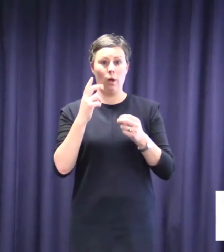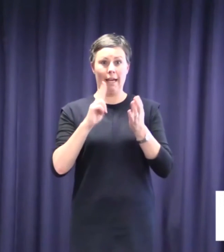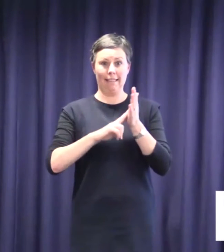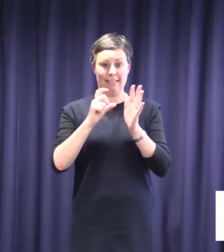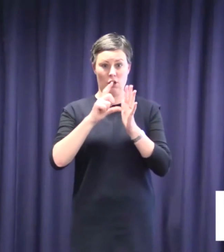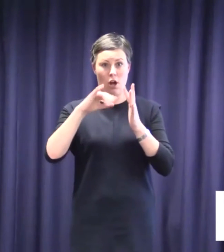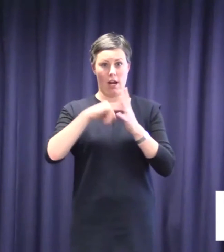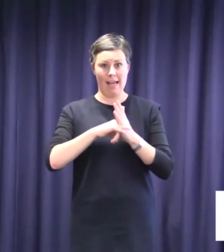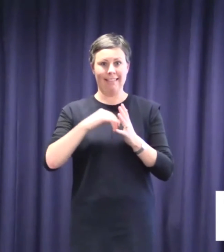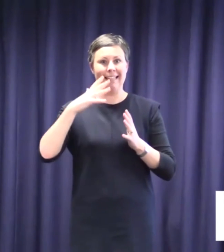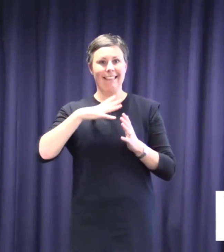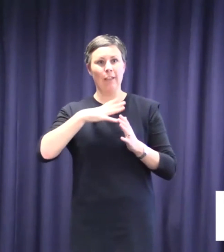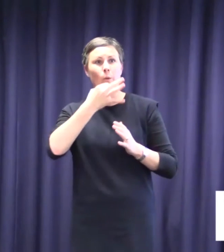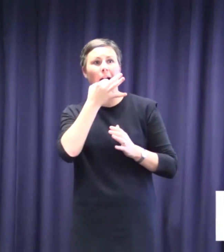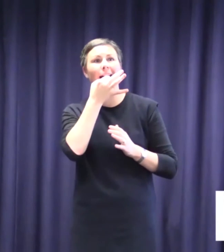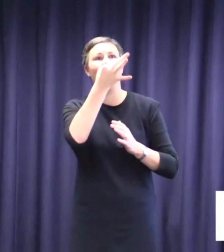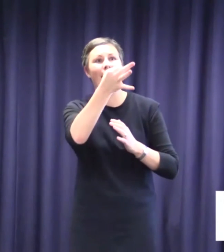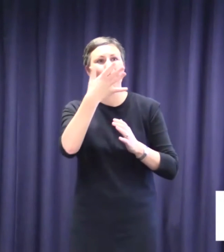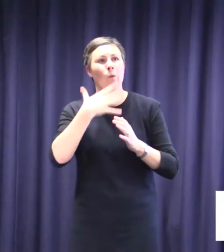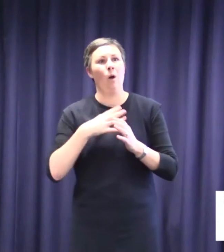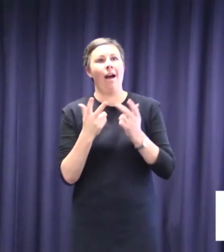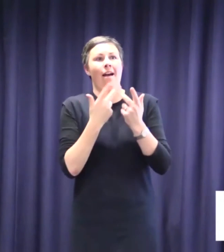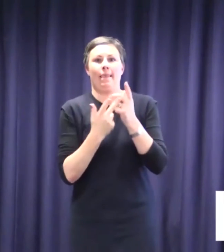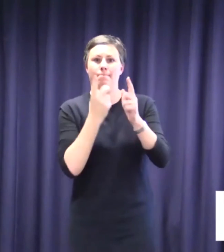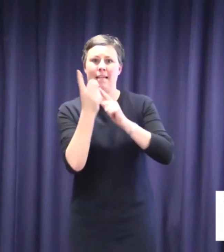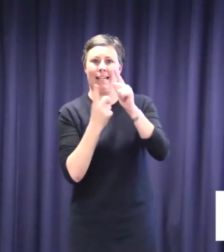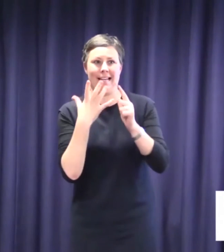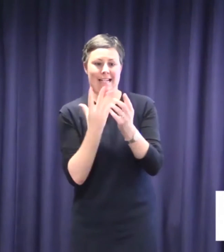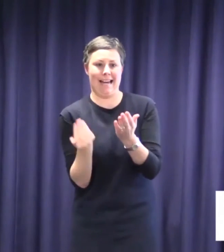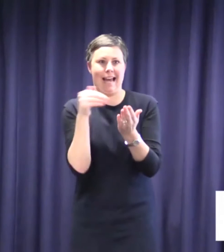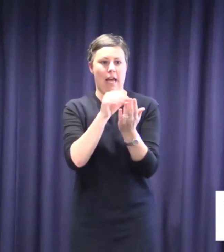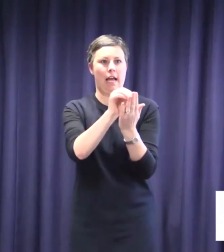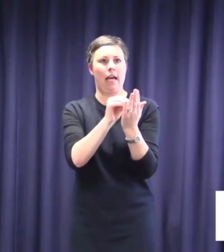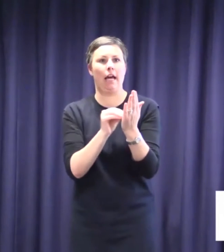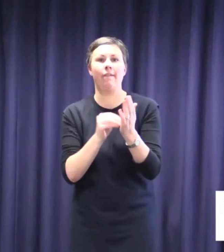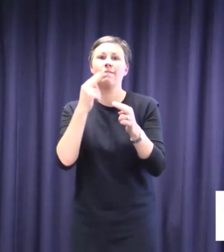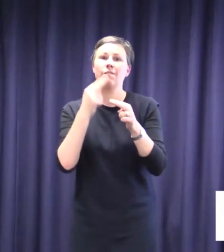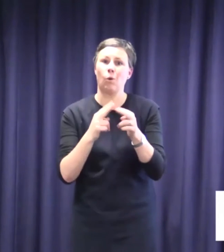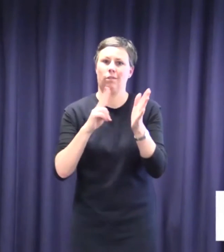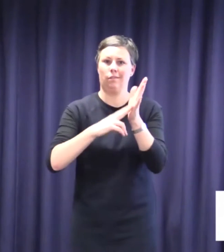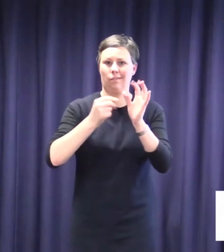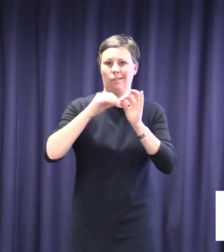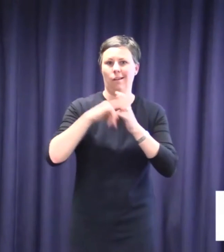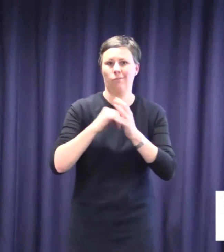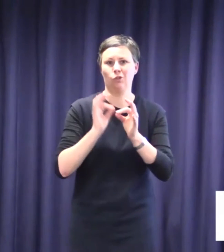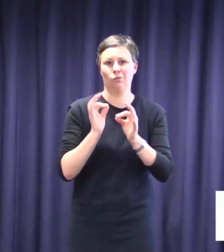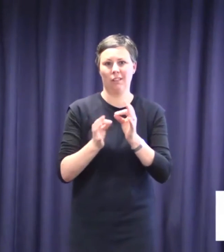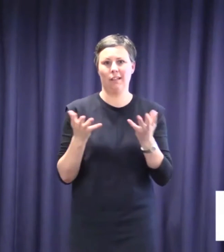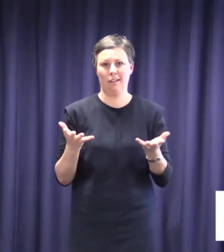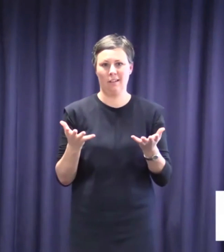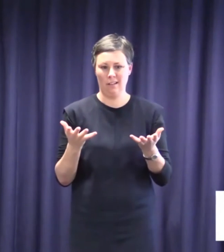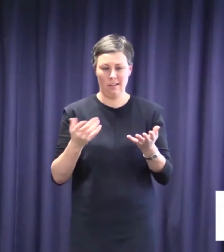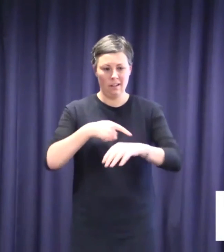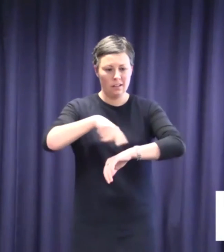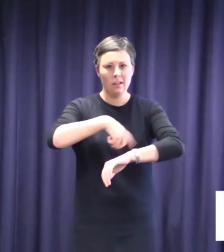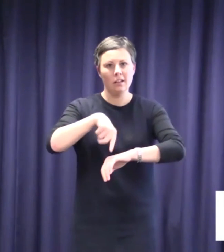now ask for a review to add extra hours for medical interpreting. This is a long process, and I would like to see